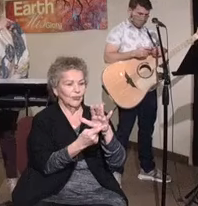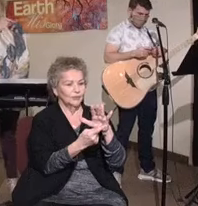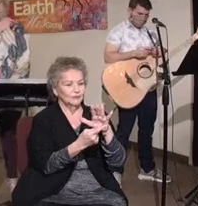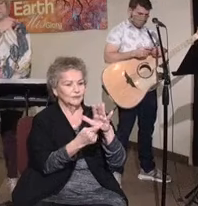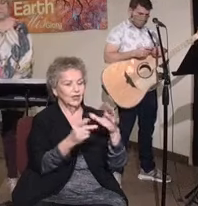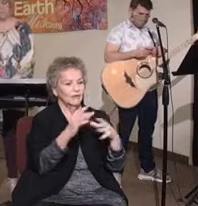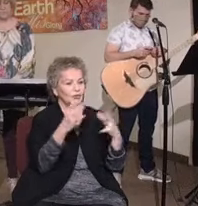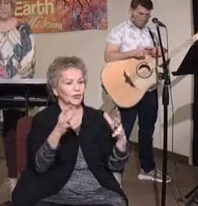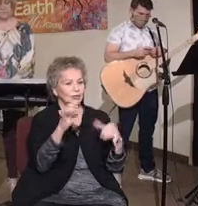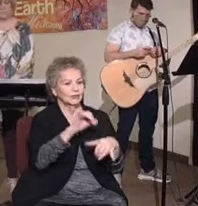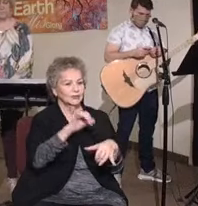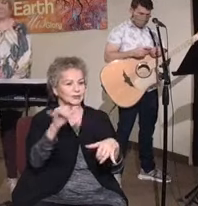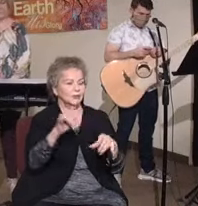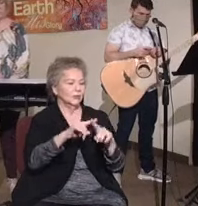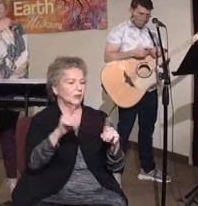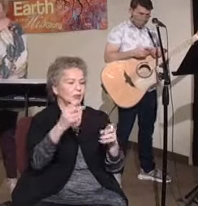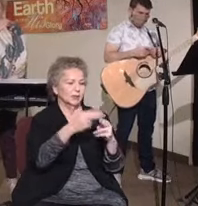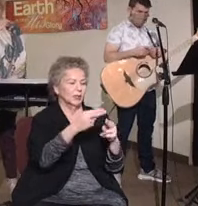except the name.